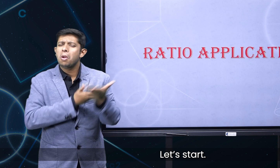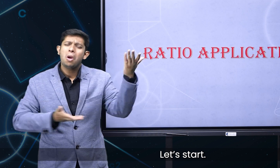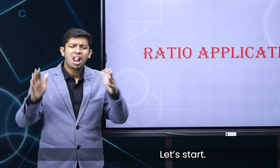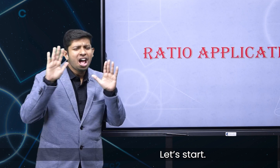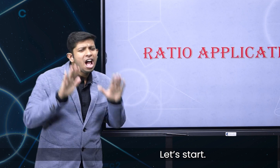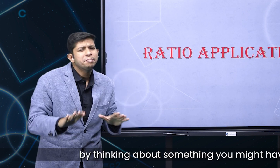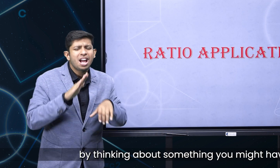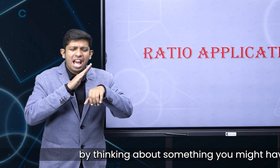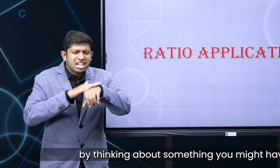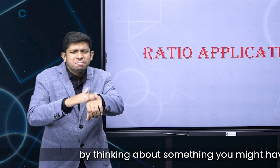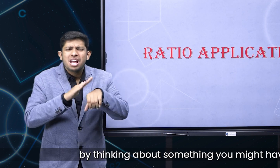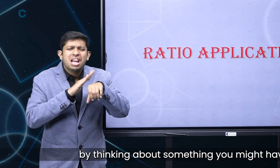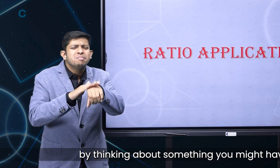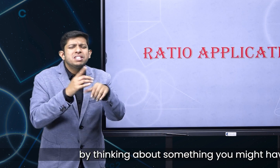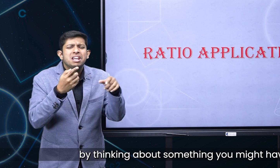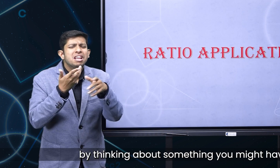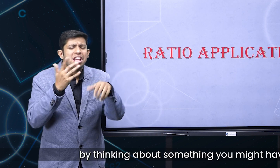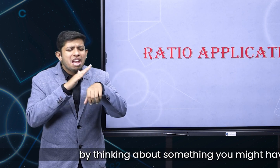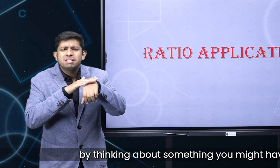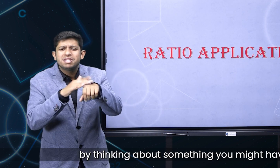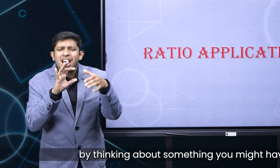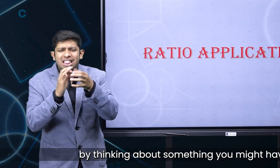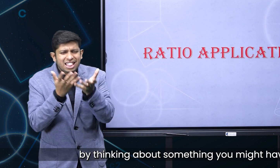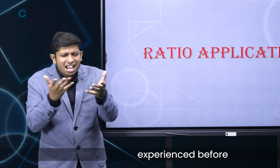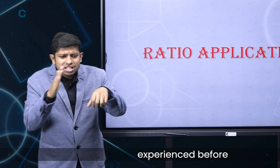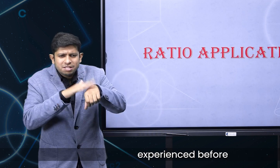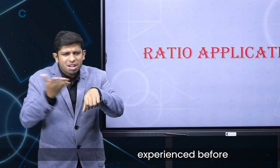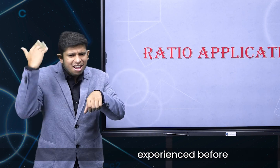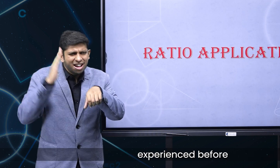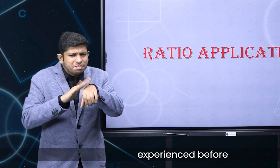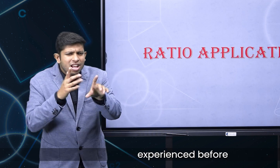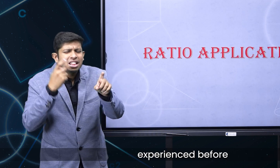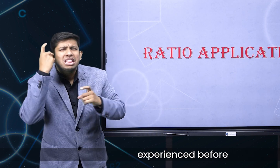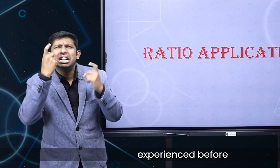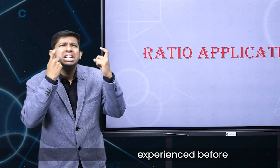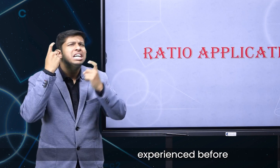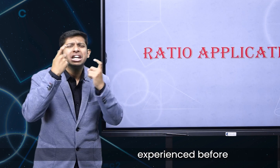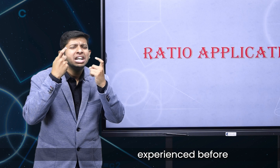Let's start by thinking about something you might have experienced before.